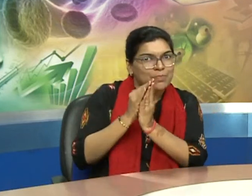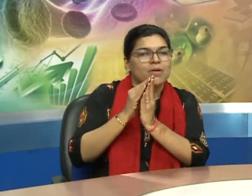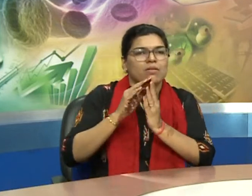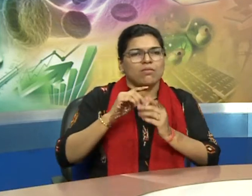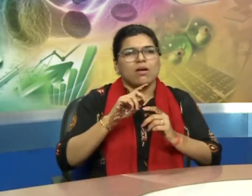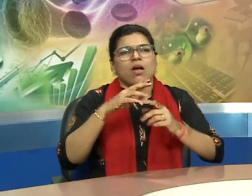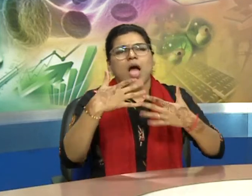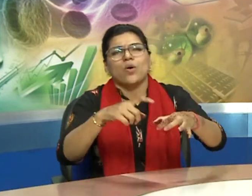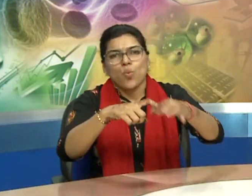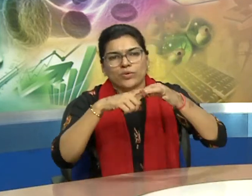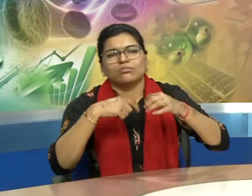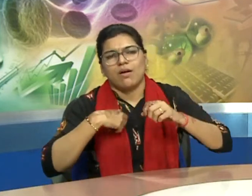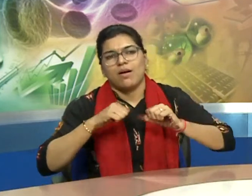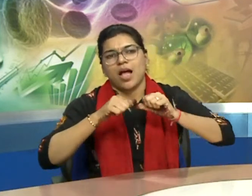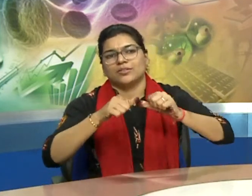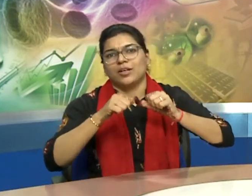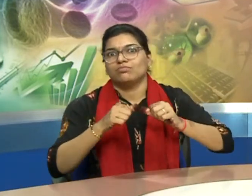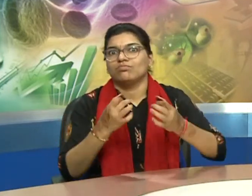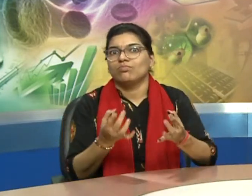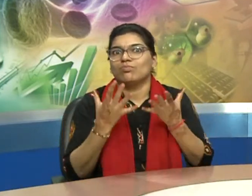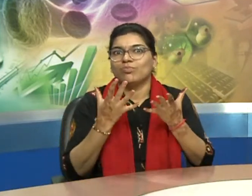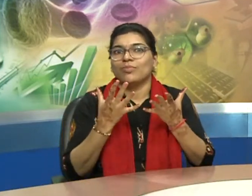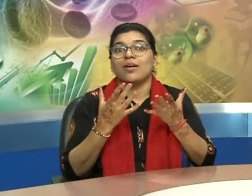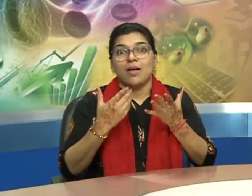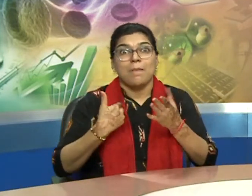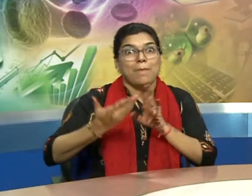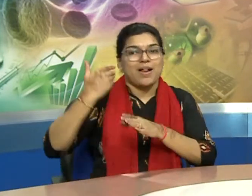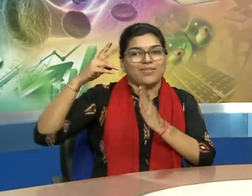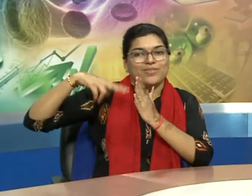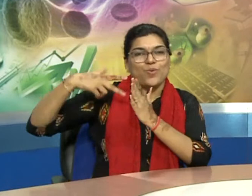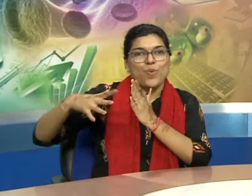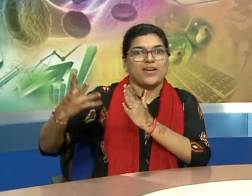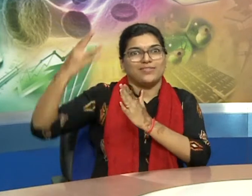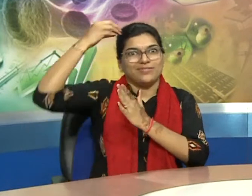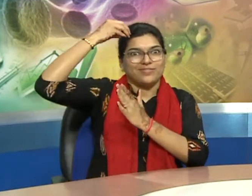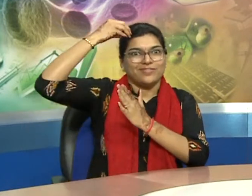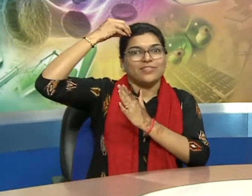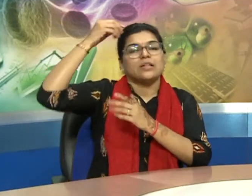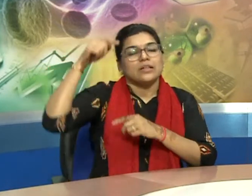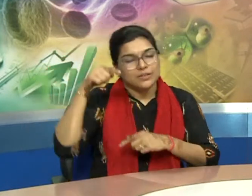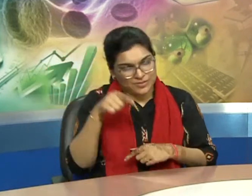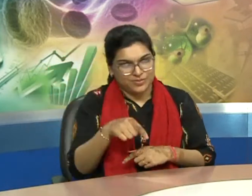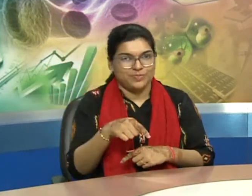so that knowledge can be used for further problem solving.